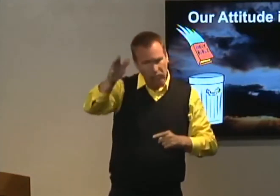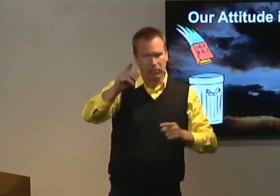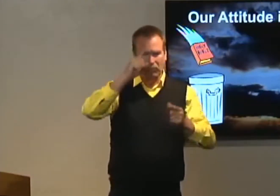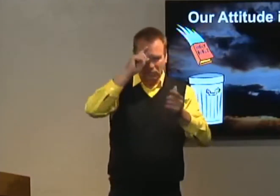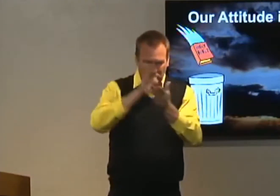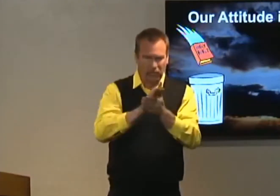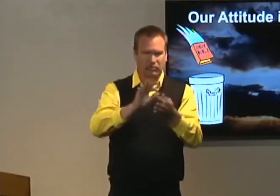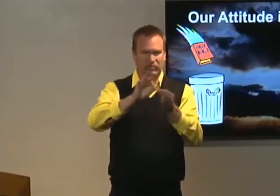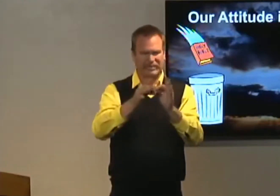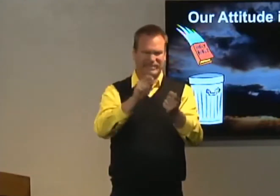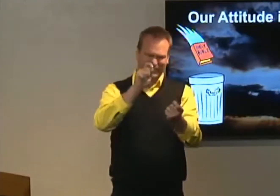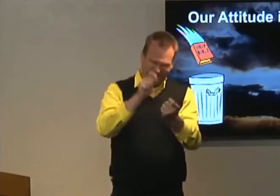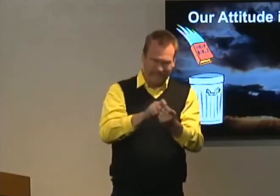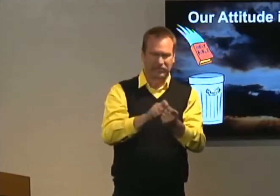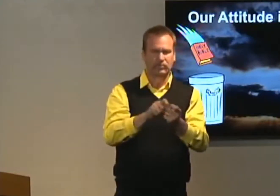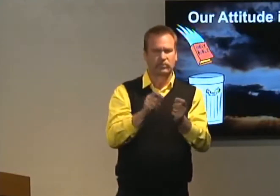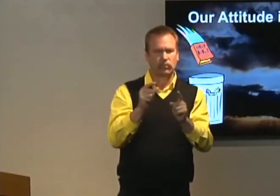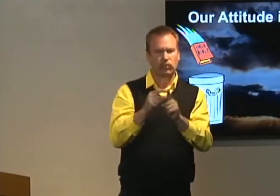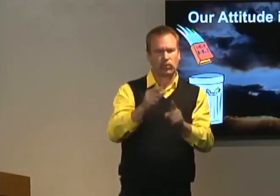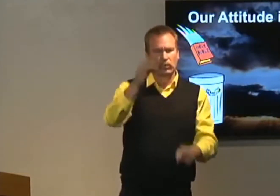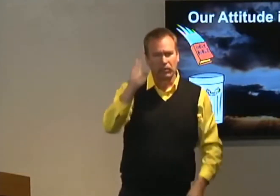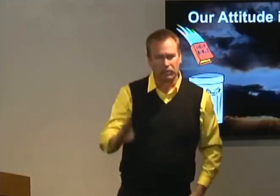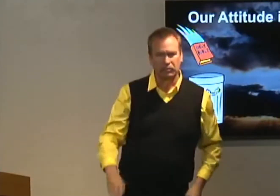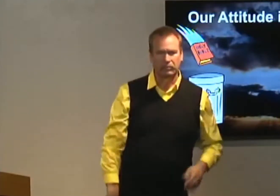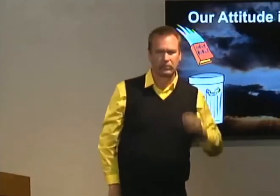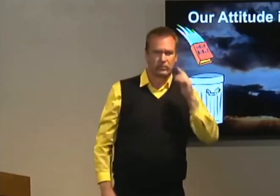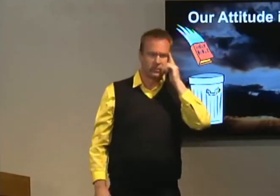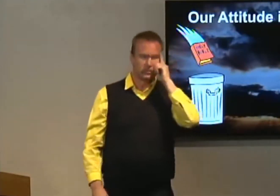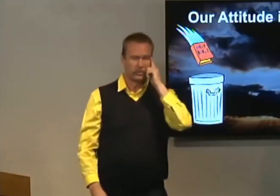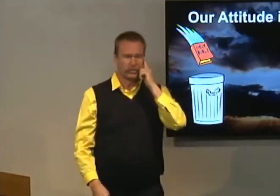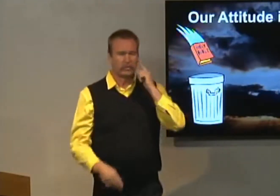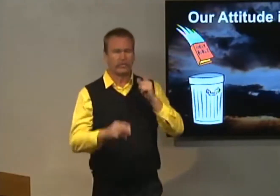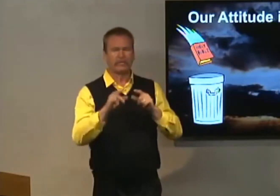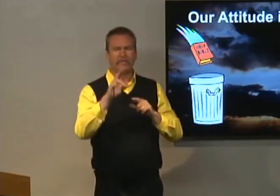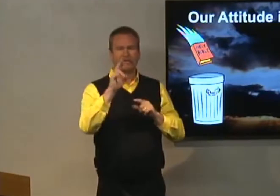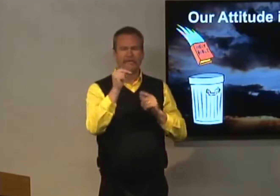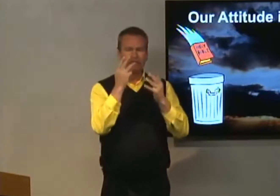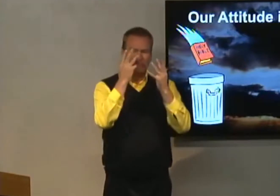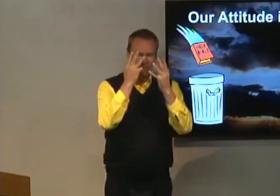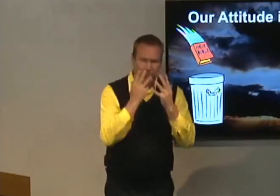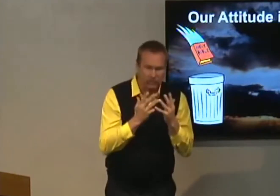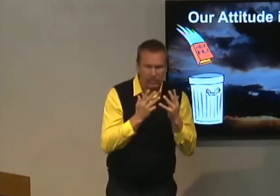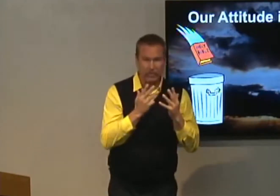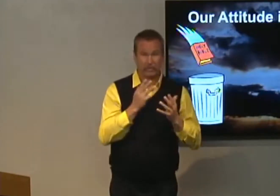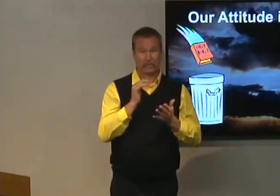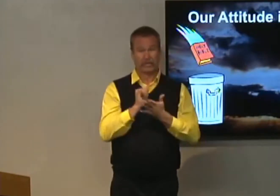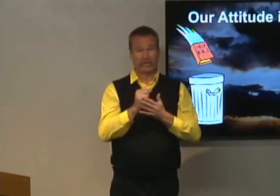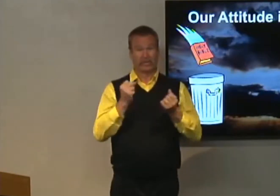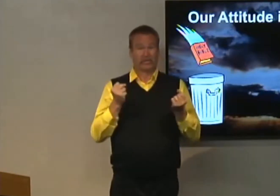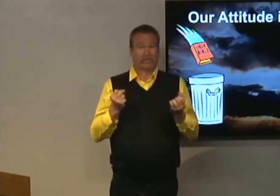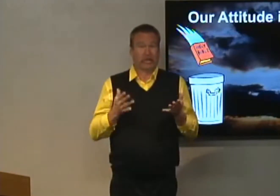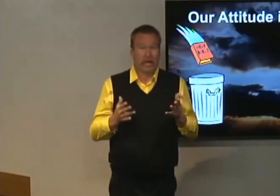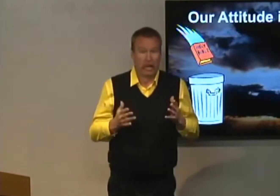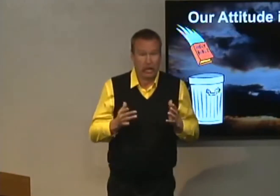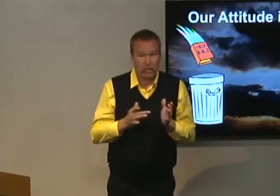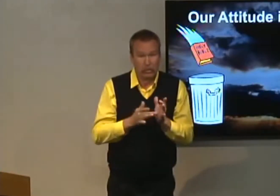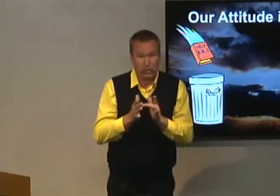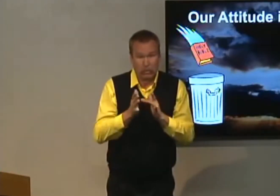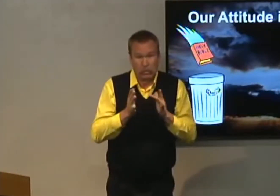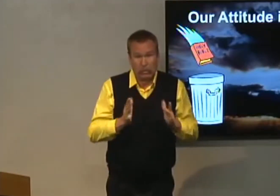futuristic, you know, these translations speak of this, and they talk of it in specificity. And, you know, it's very, very